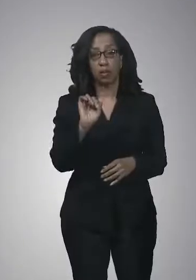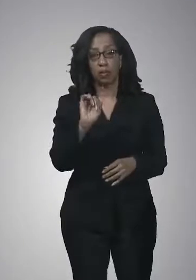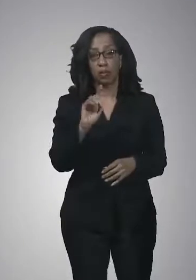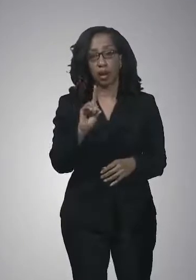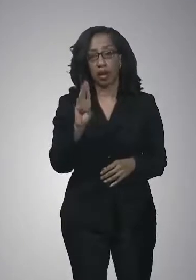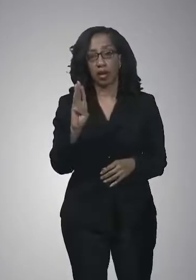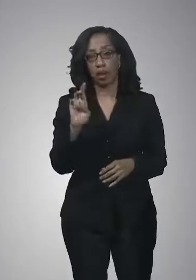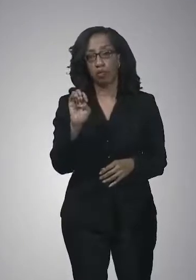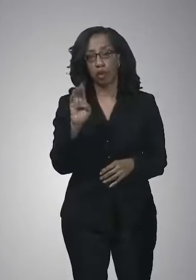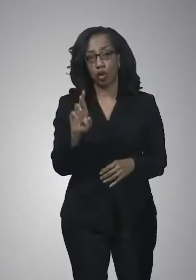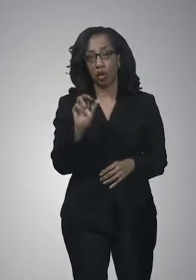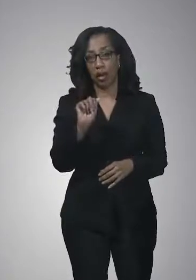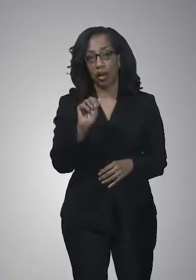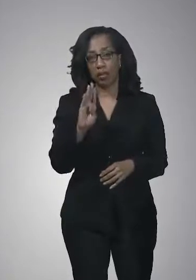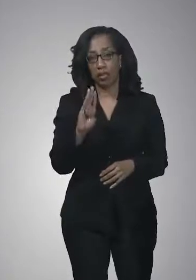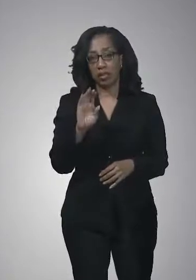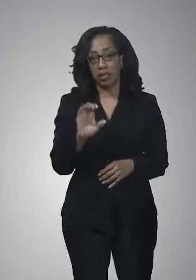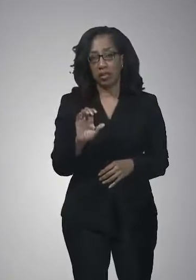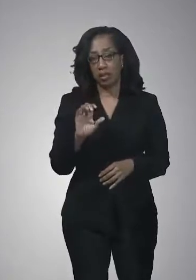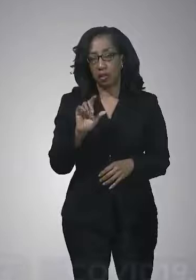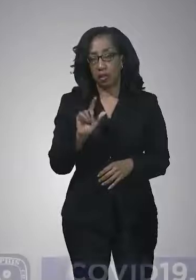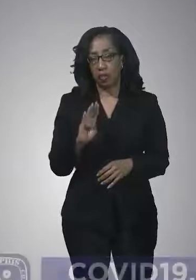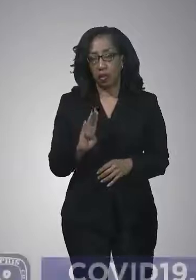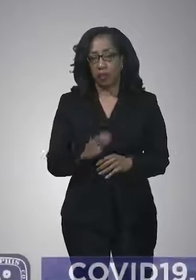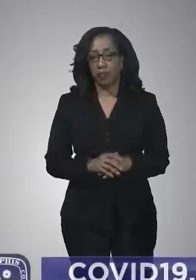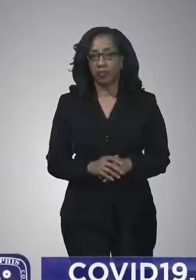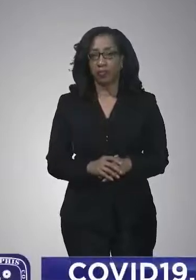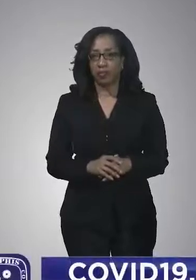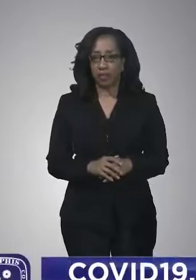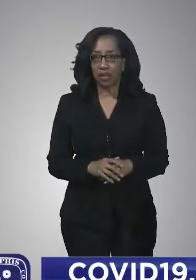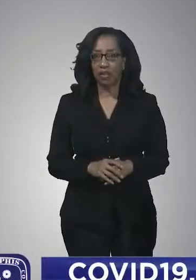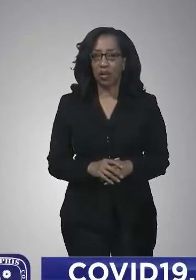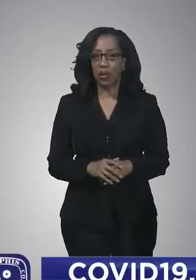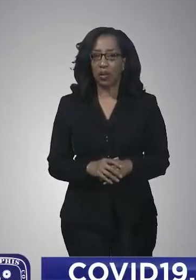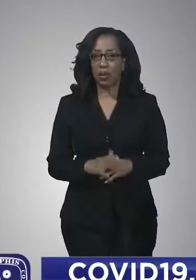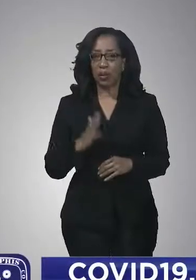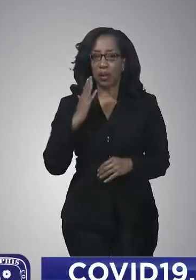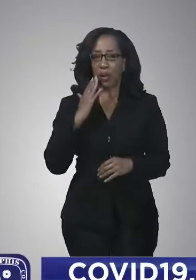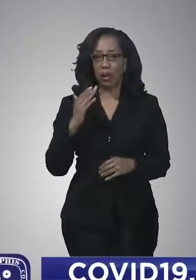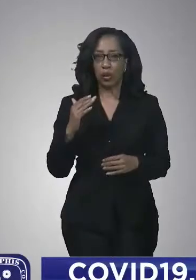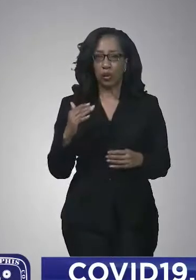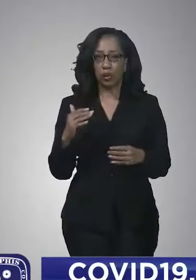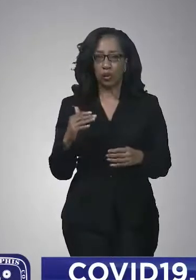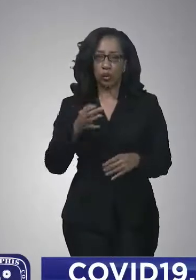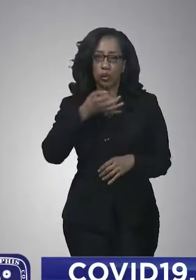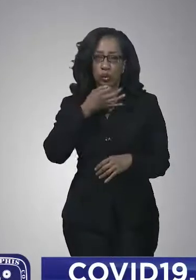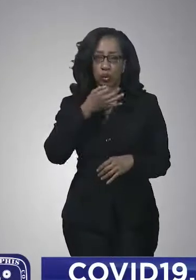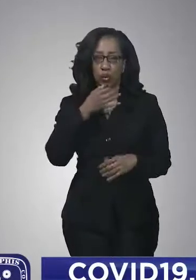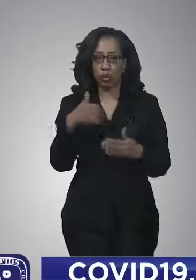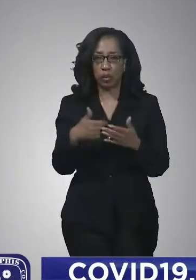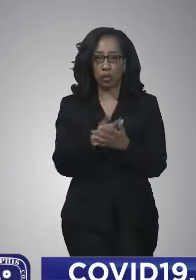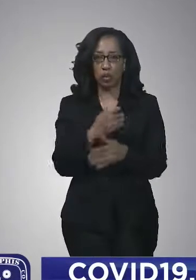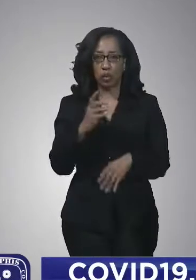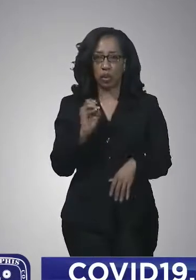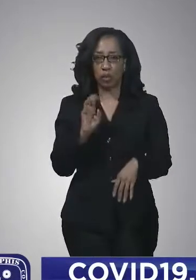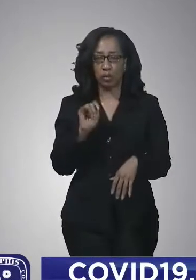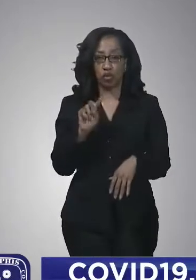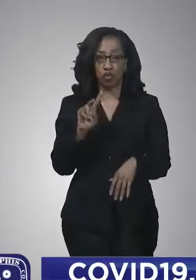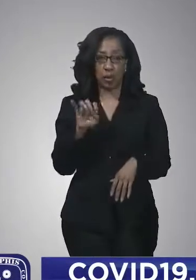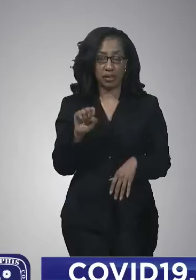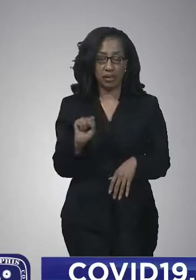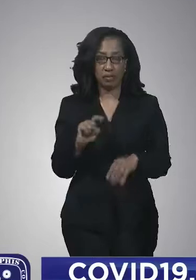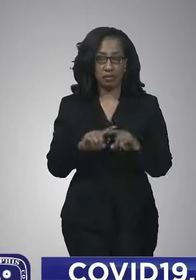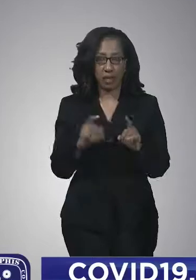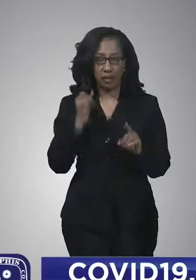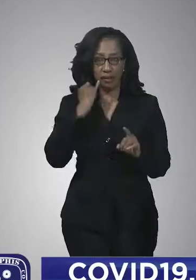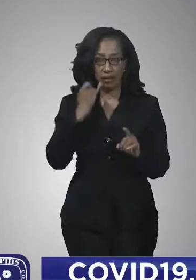Thanks, Dr. Taylor. I know next week the new directive is going to be coming out, but for those in the public wondering about any potential